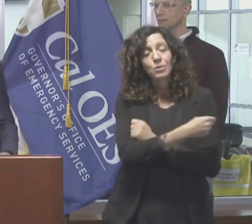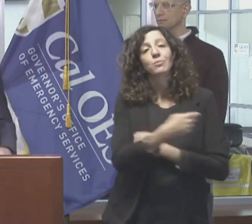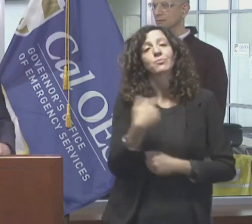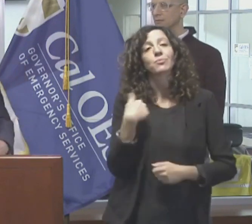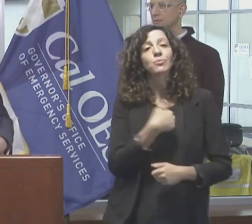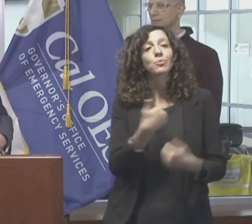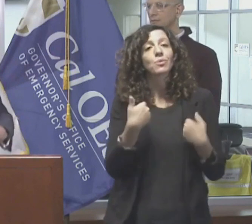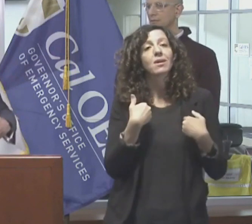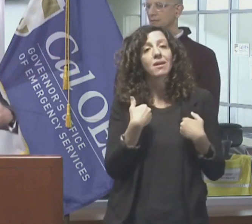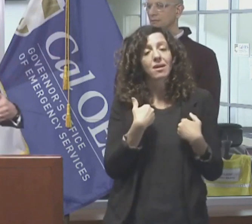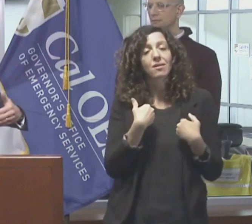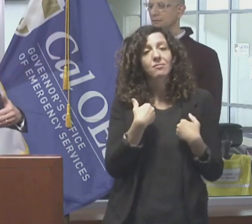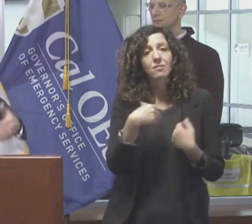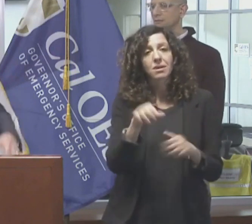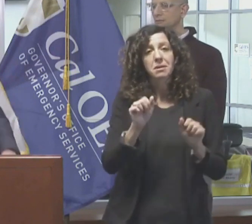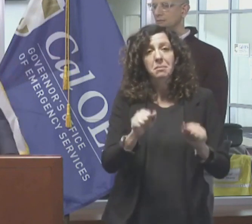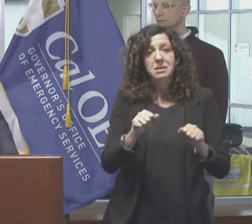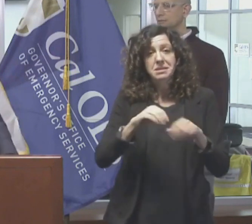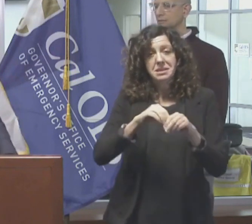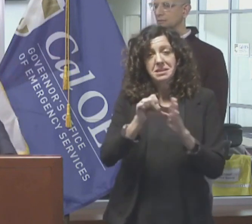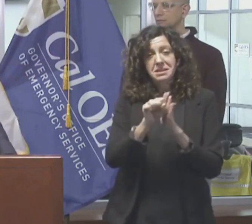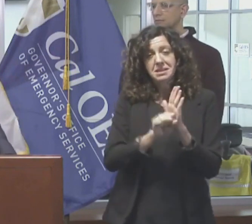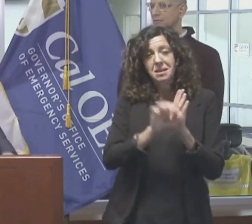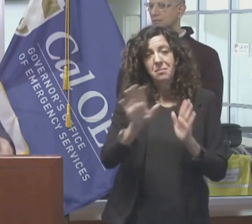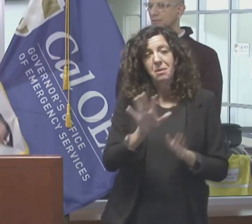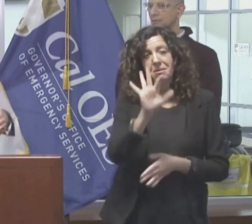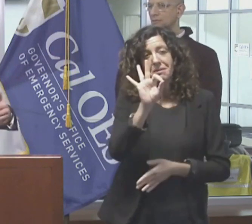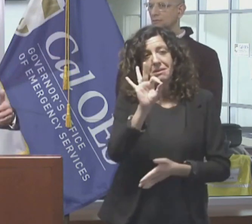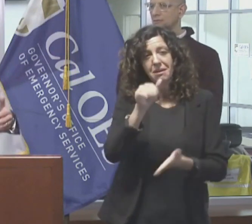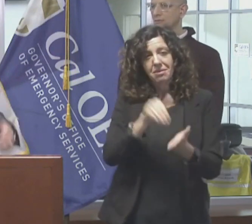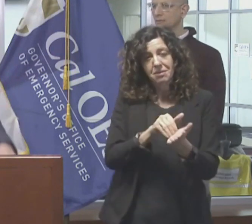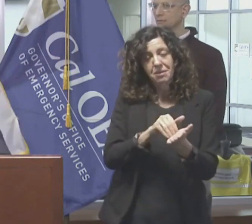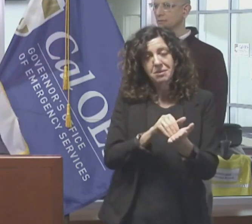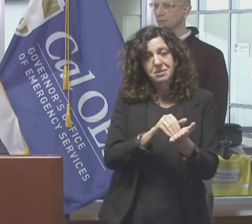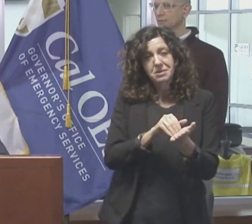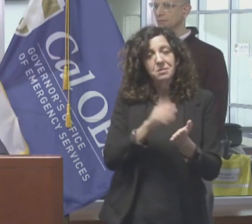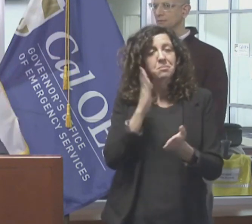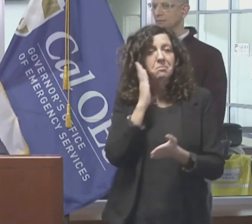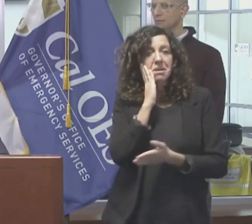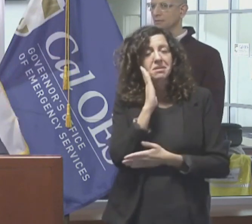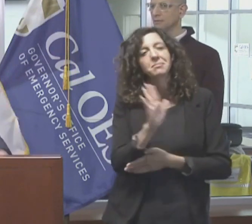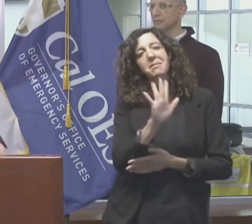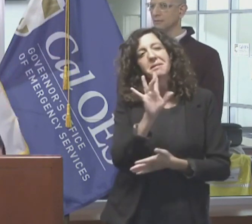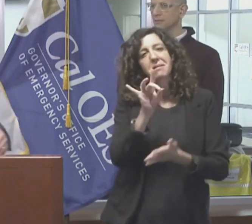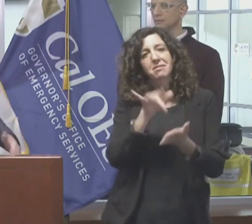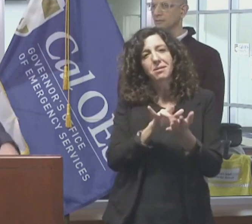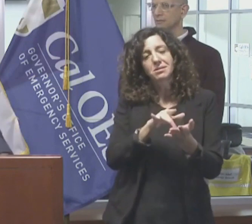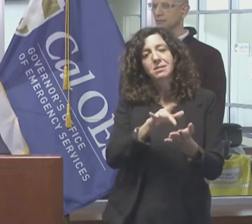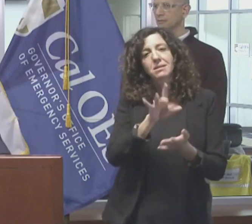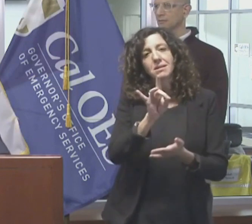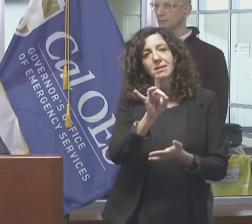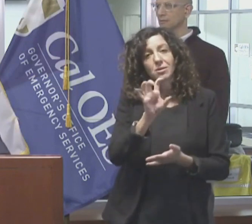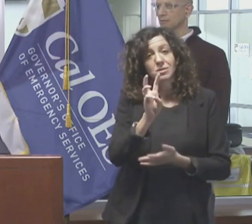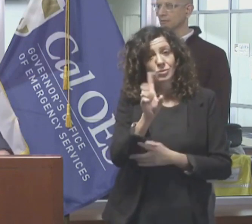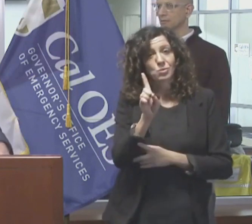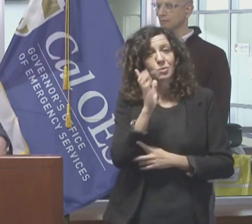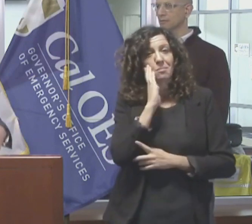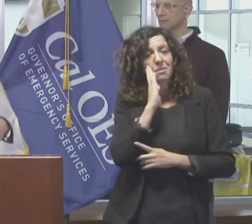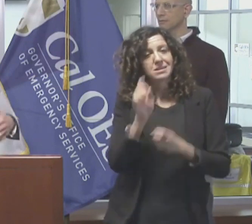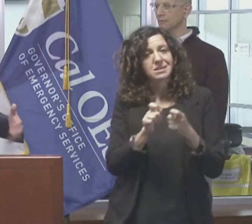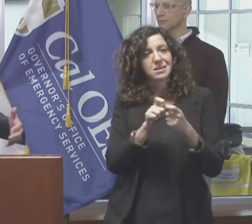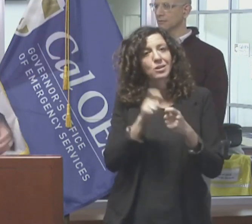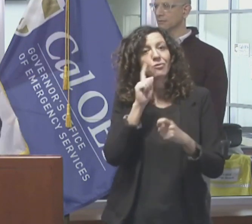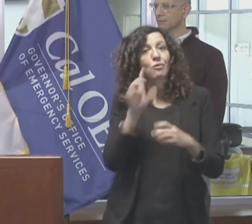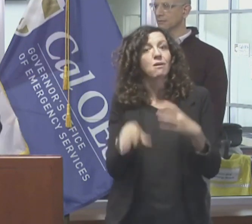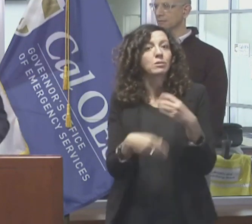state, just shy of 9,000 beds, 8,661 beds to be exact. And that is